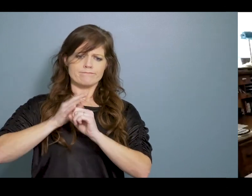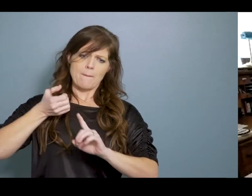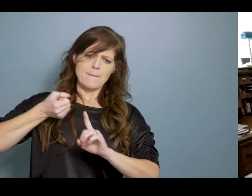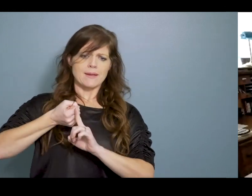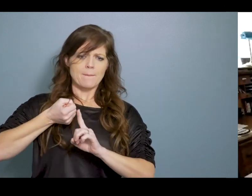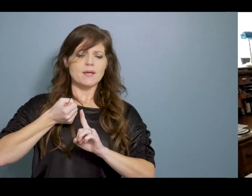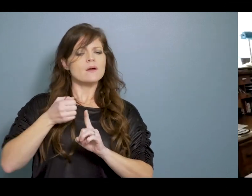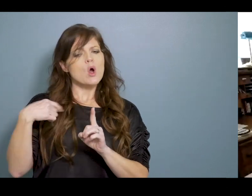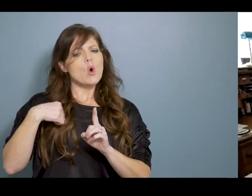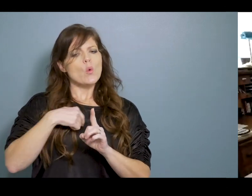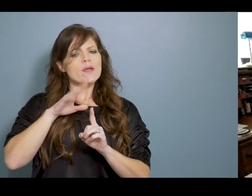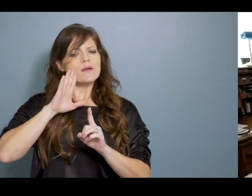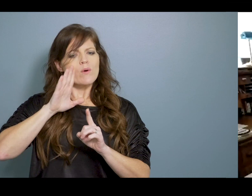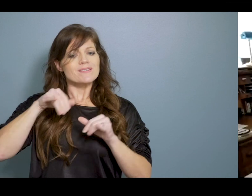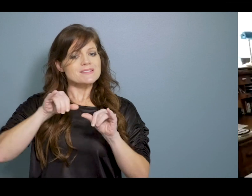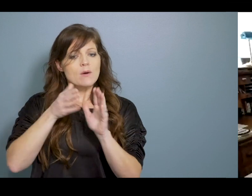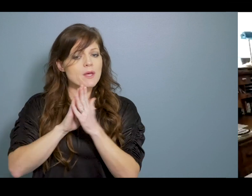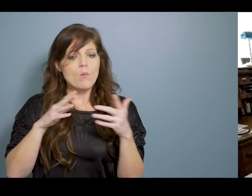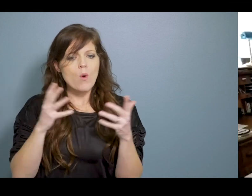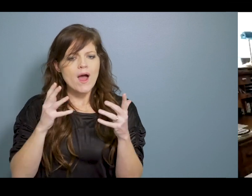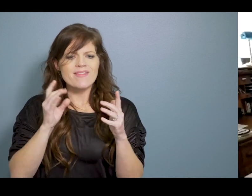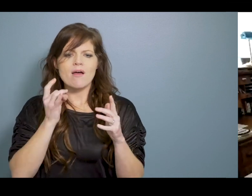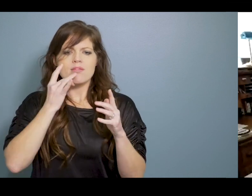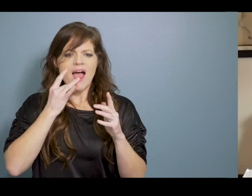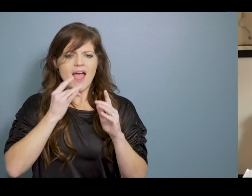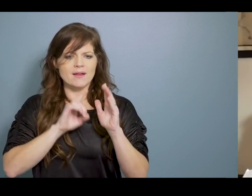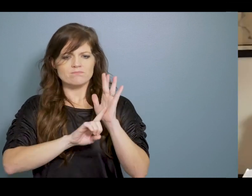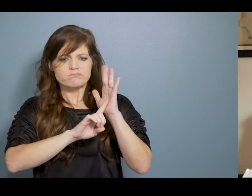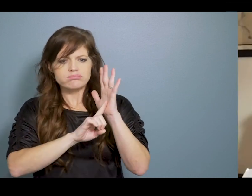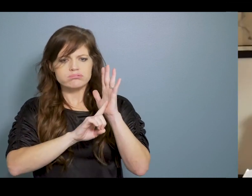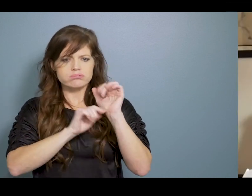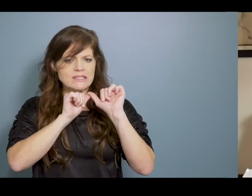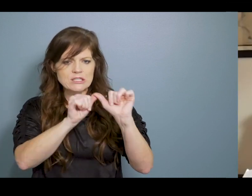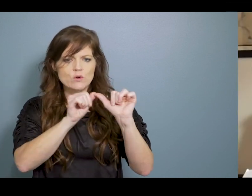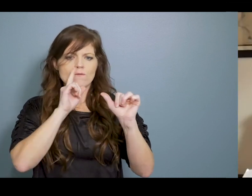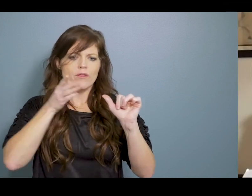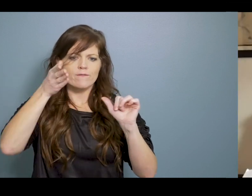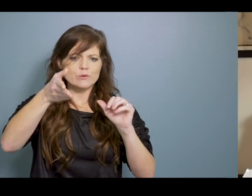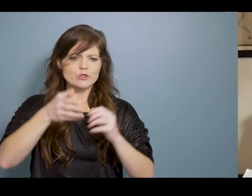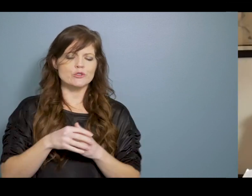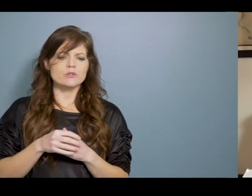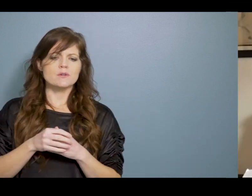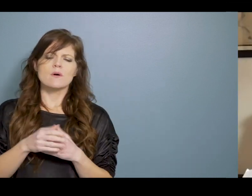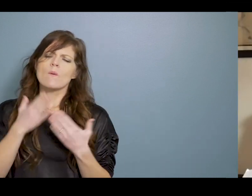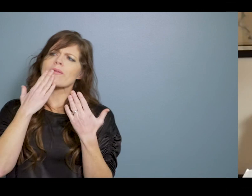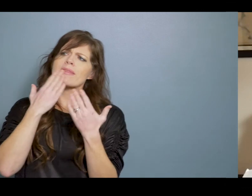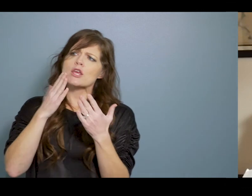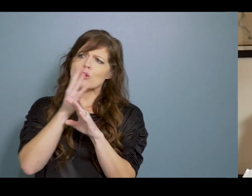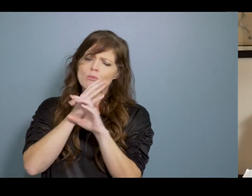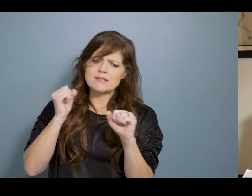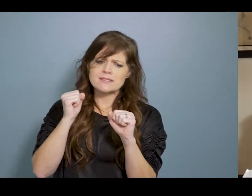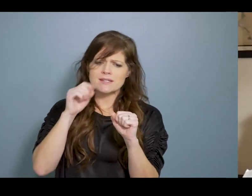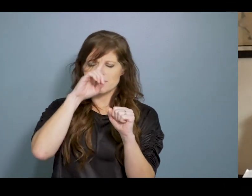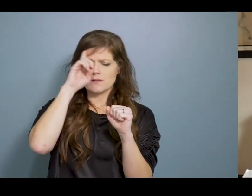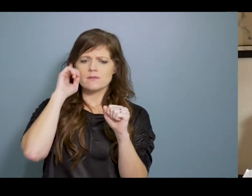light of the future. And that's what drives me every day. Thank you, Mark. Thank you, President. Thanks to each